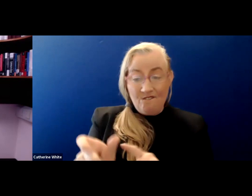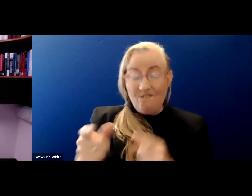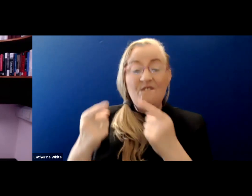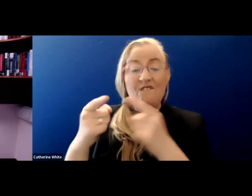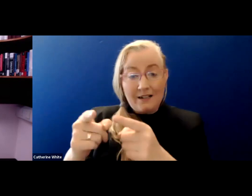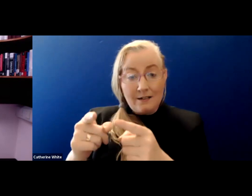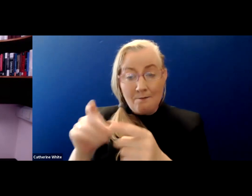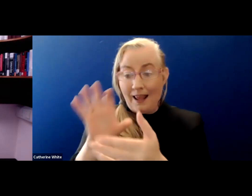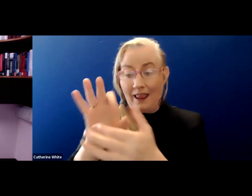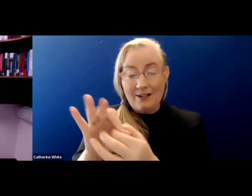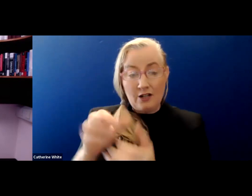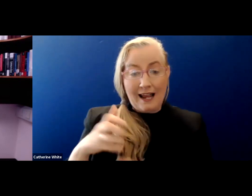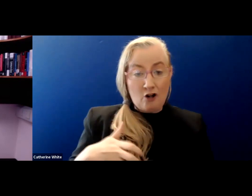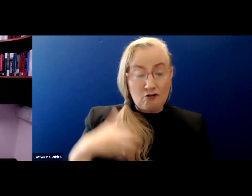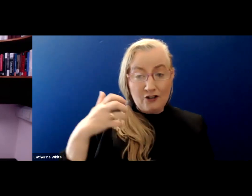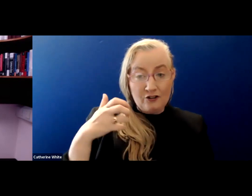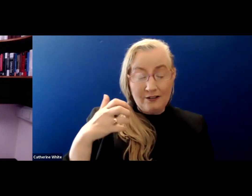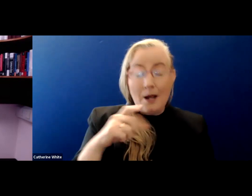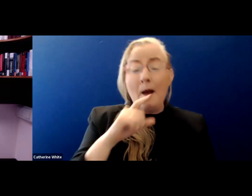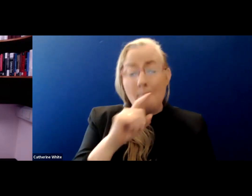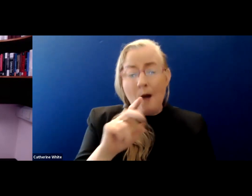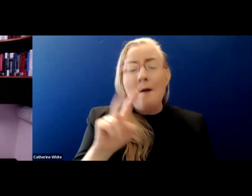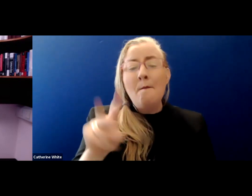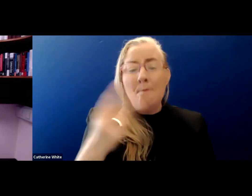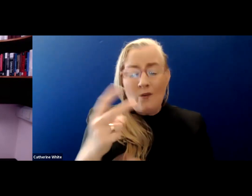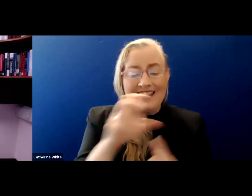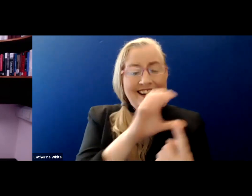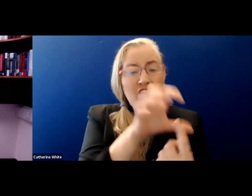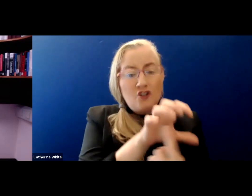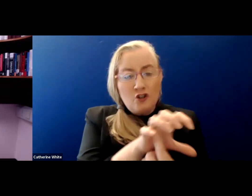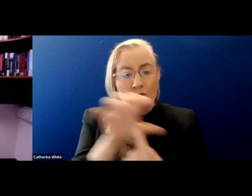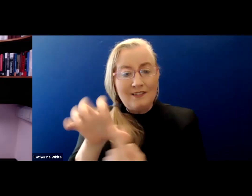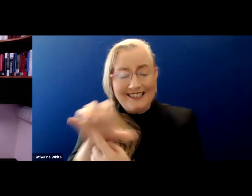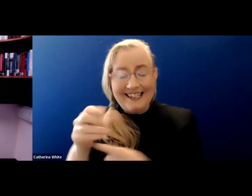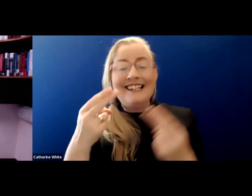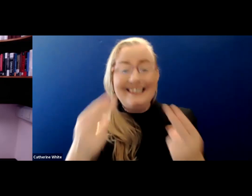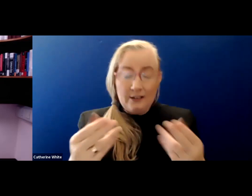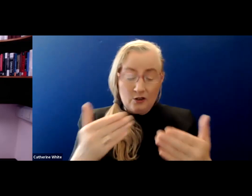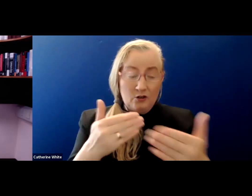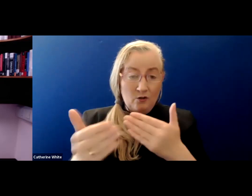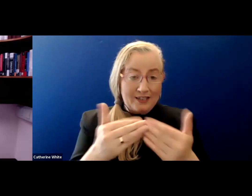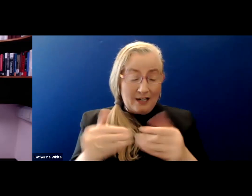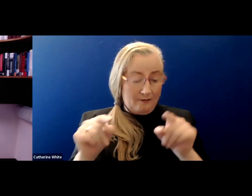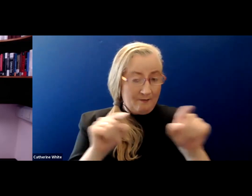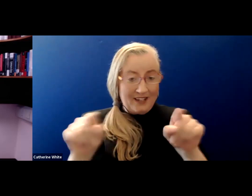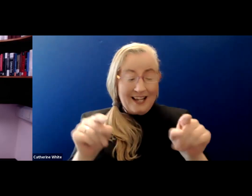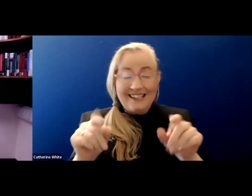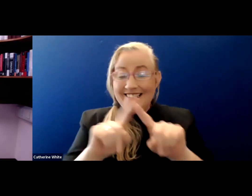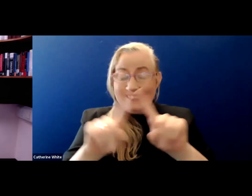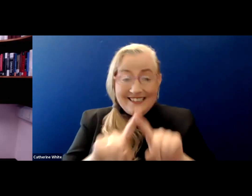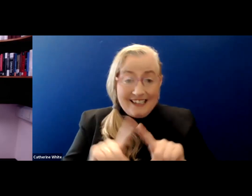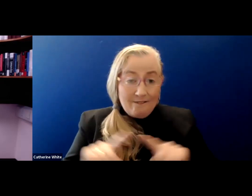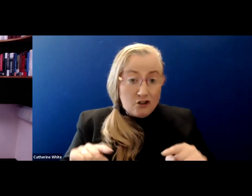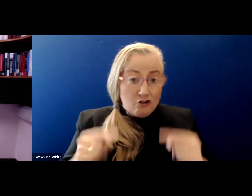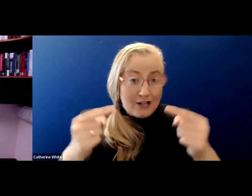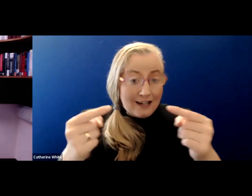of aggression. But they will require both institutions to negotiate and address various challenges and perhaps as